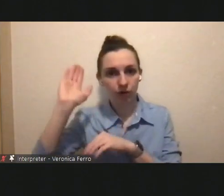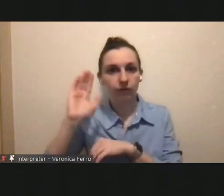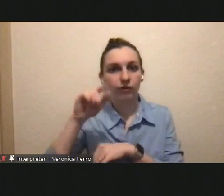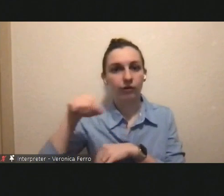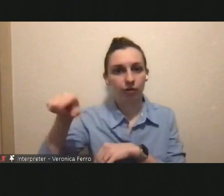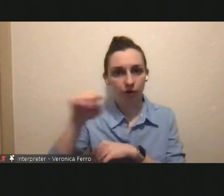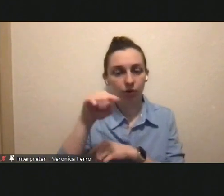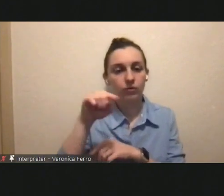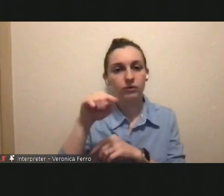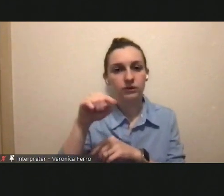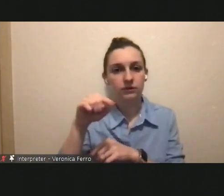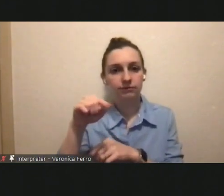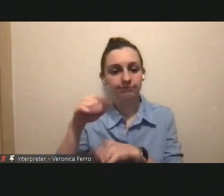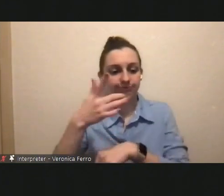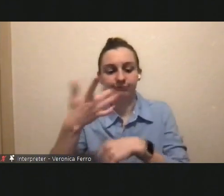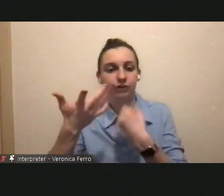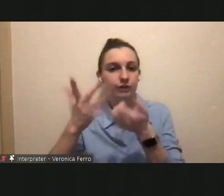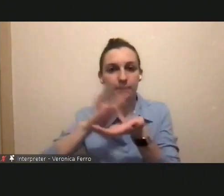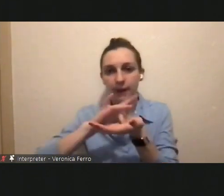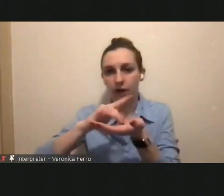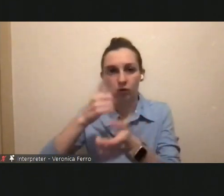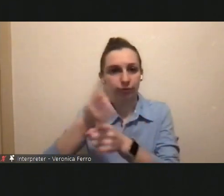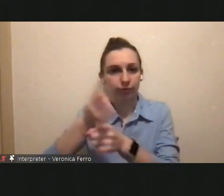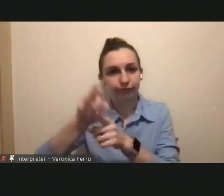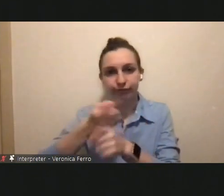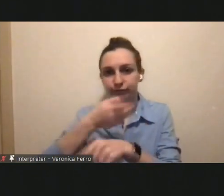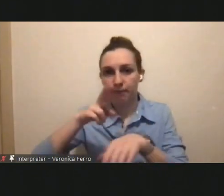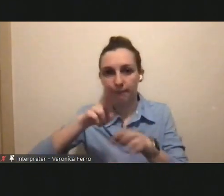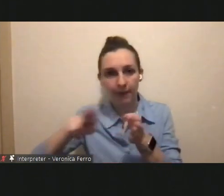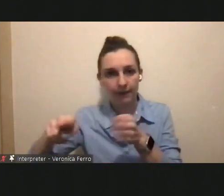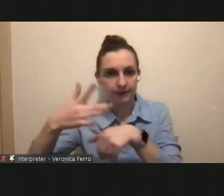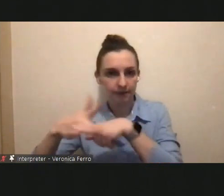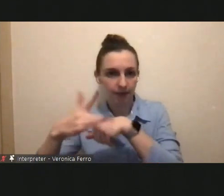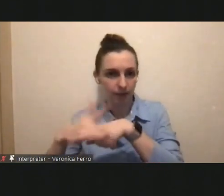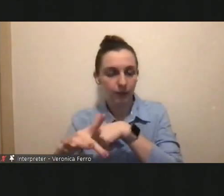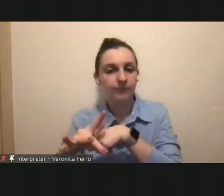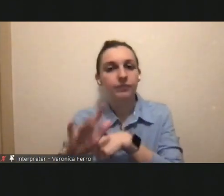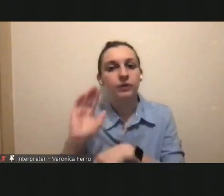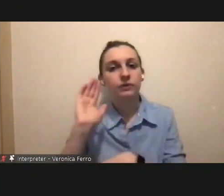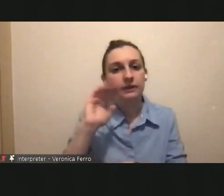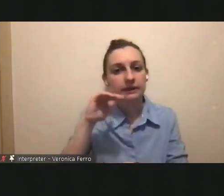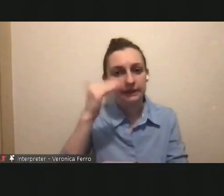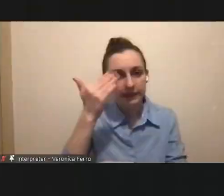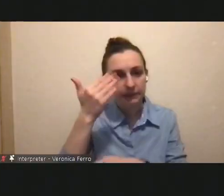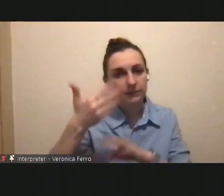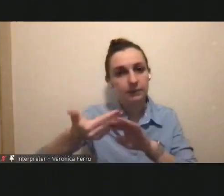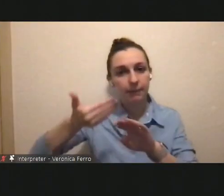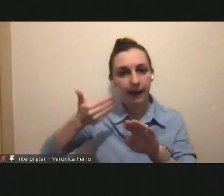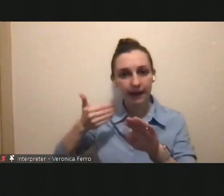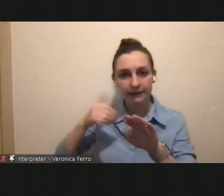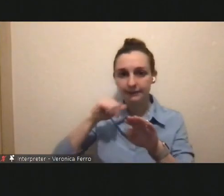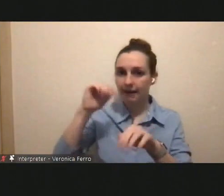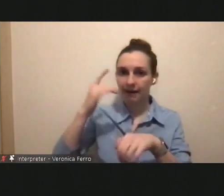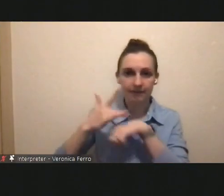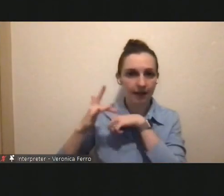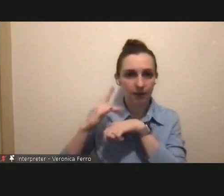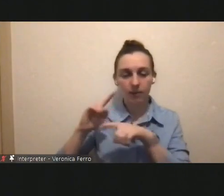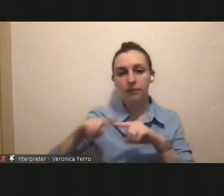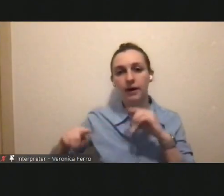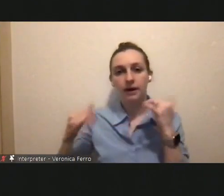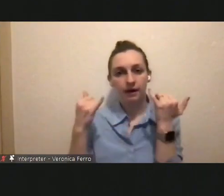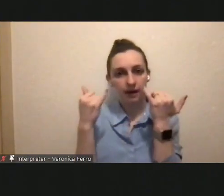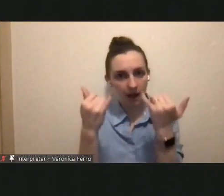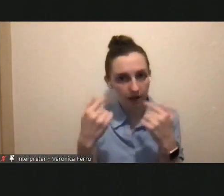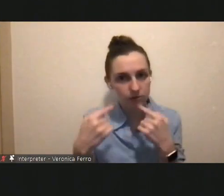to catch up on procedures that they weren't able to do early on. And so, we are